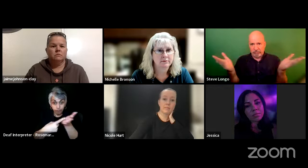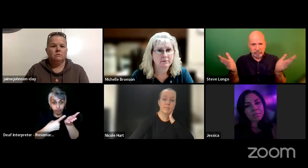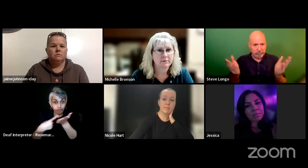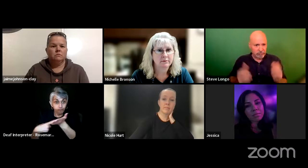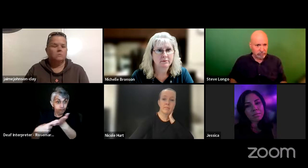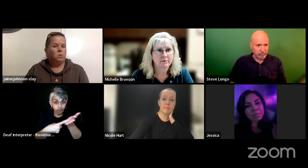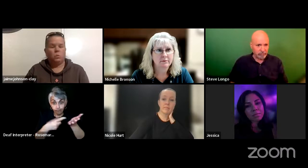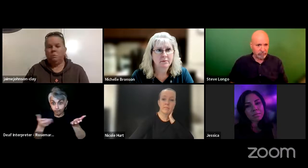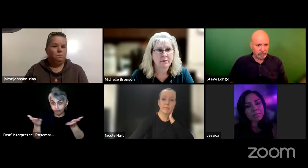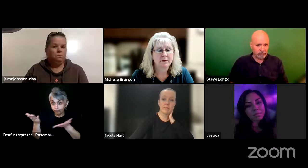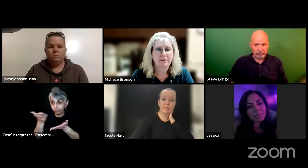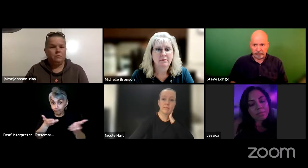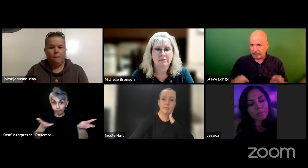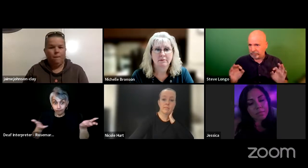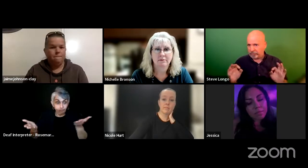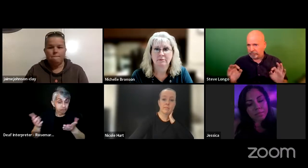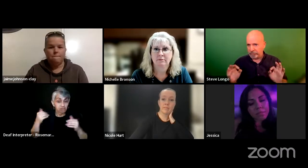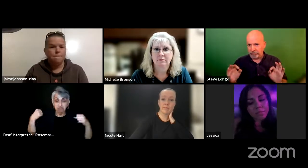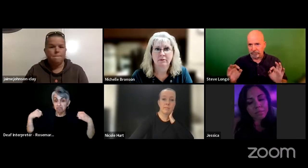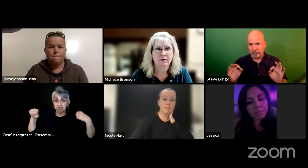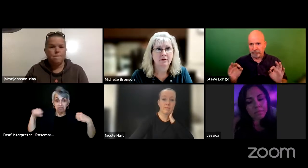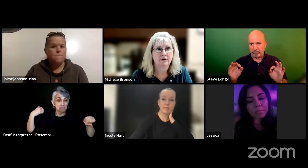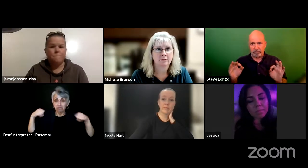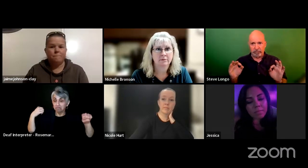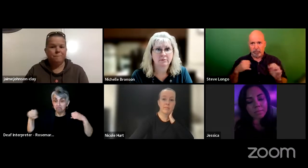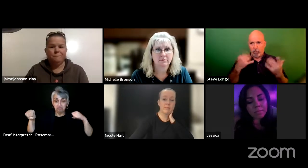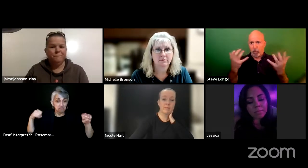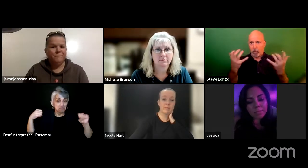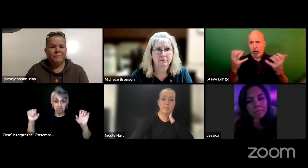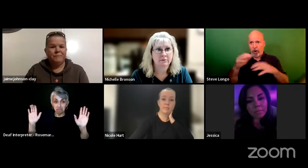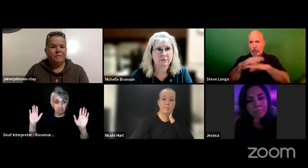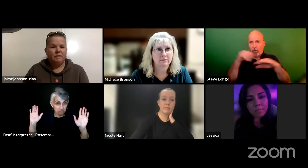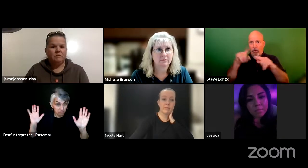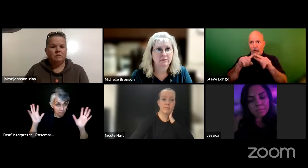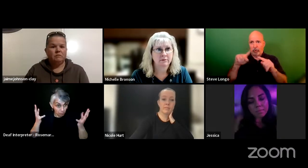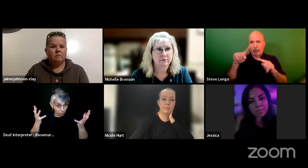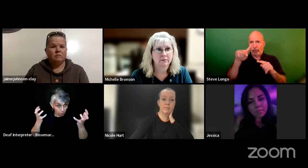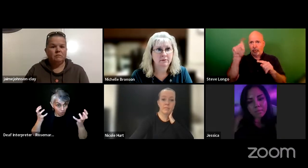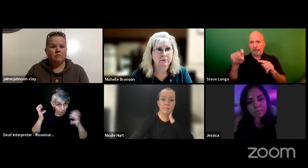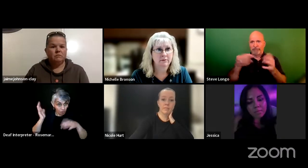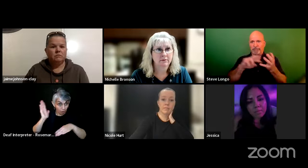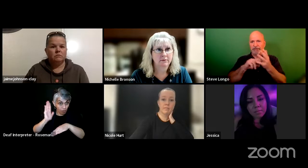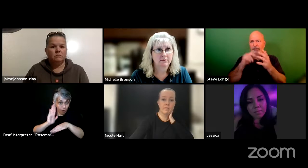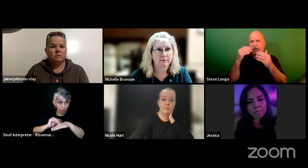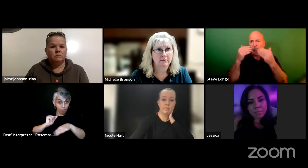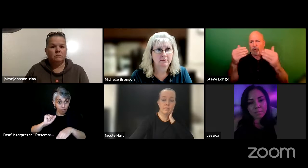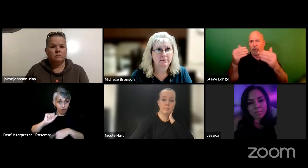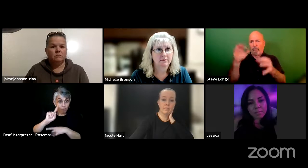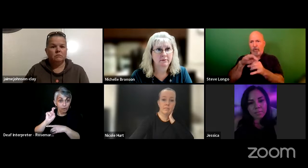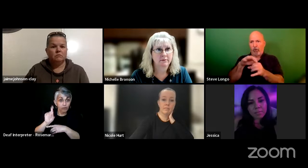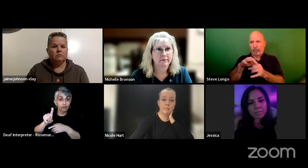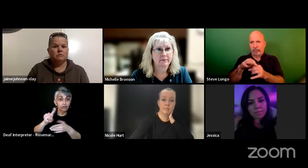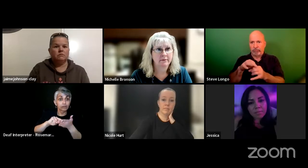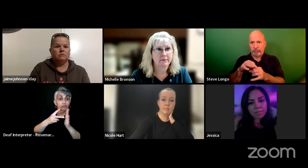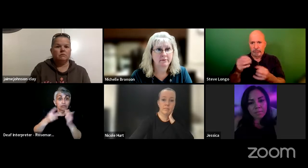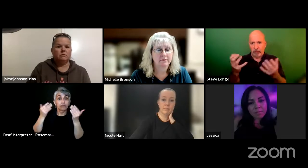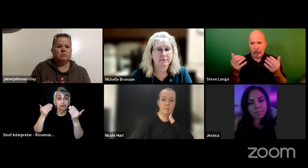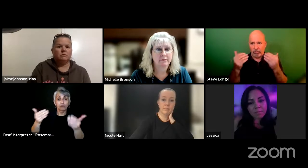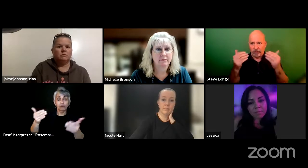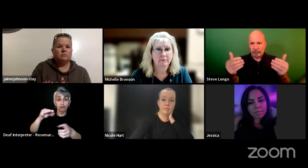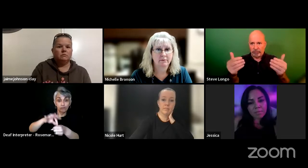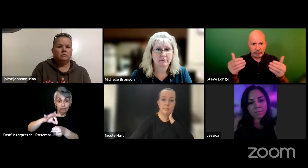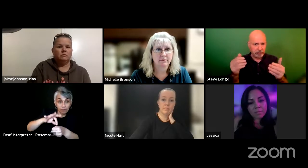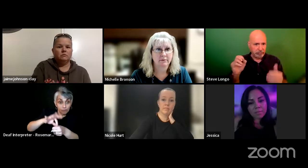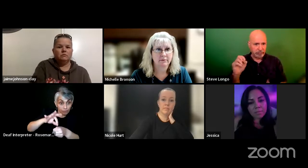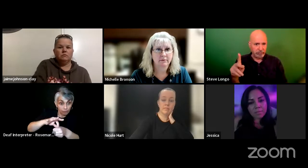Any other discussion about the motion? we can call to question,